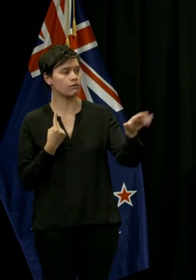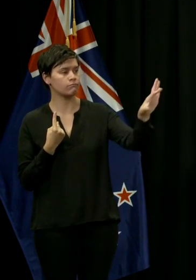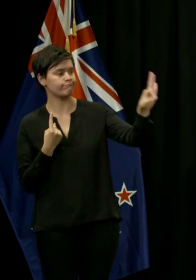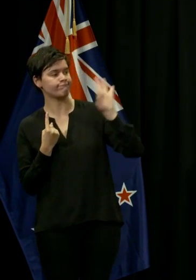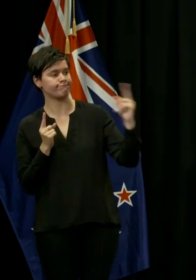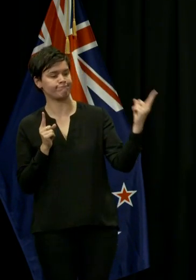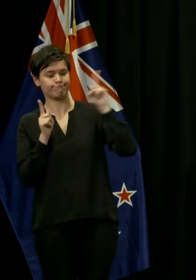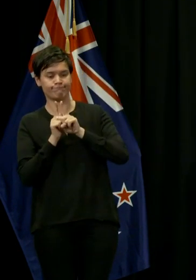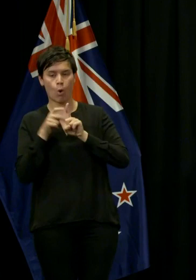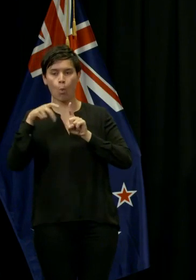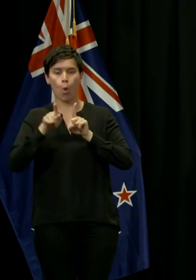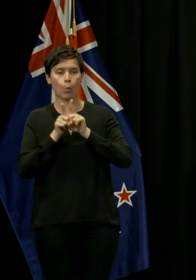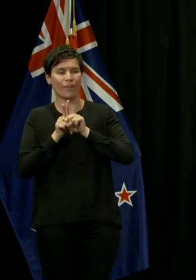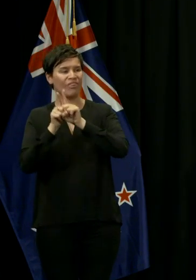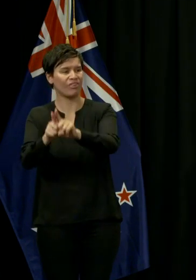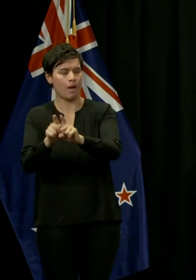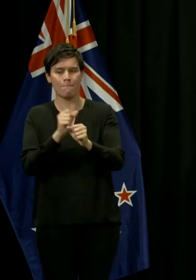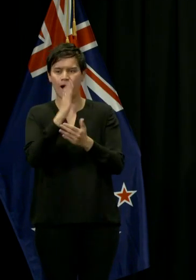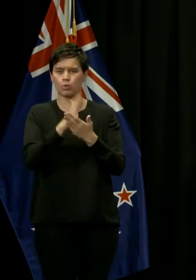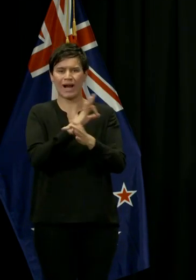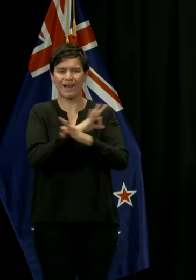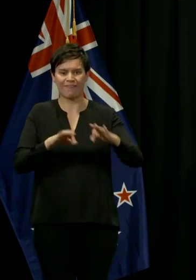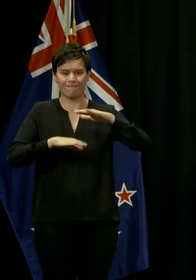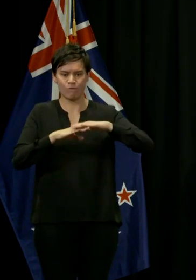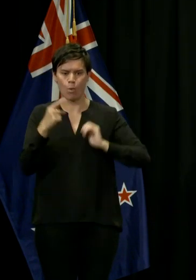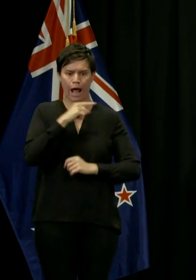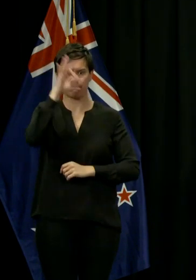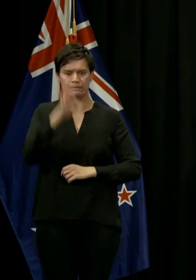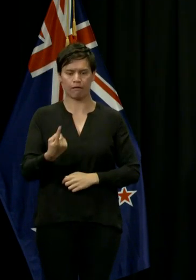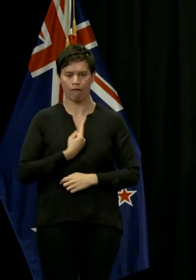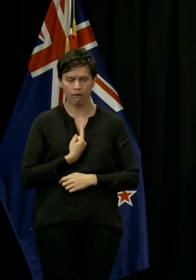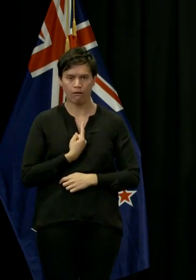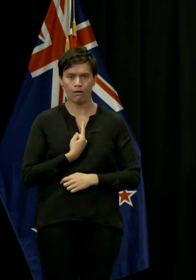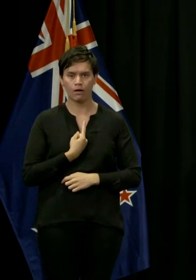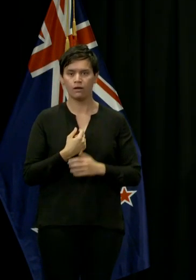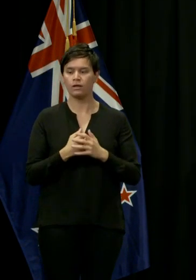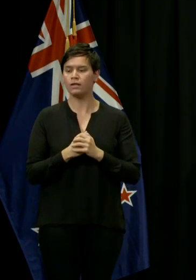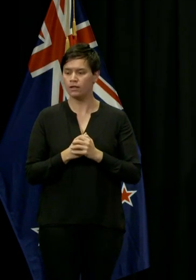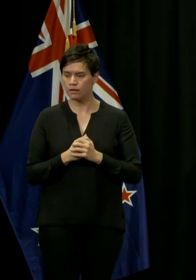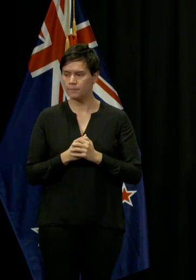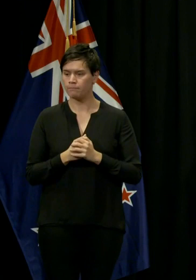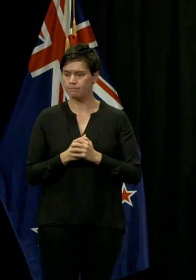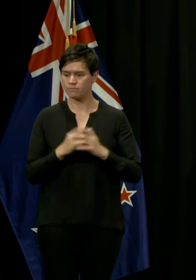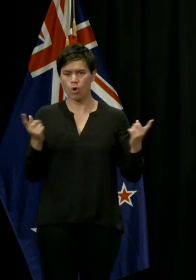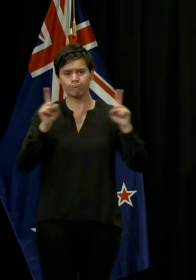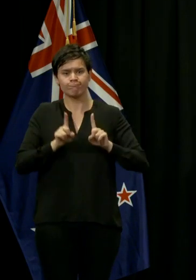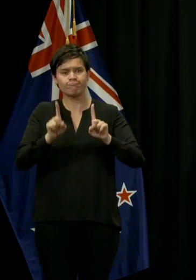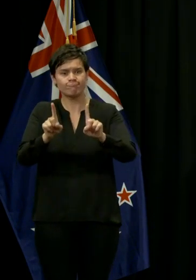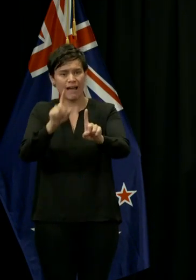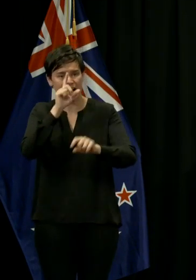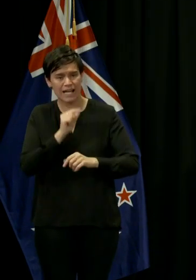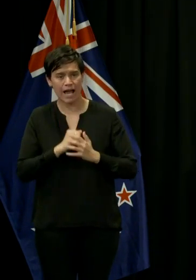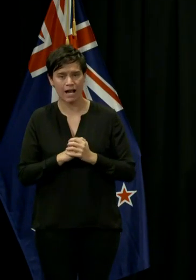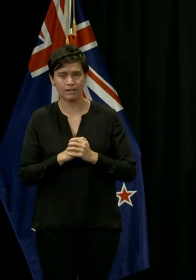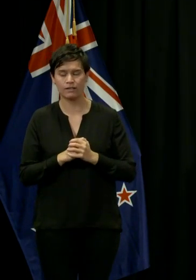so that they are not completely isolated? Yeah. So what, in those cases, my simple message again is that if you are staying in contact